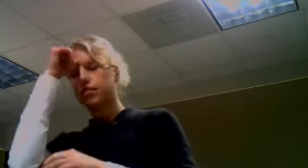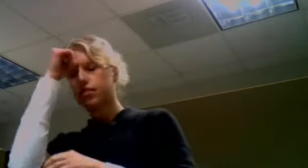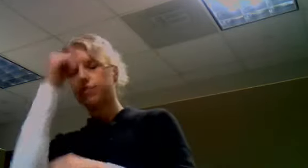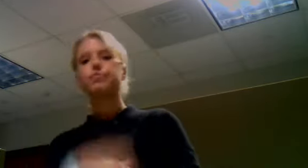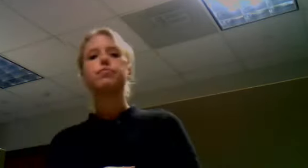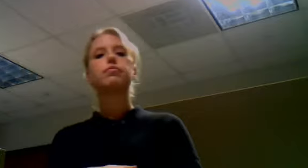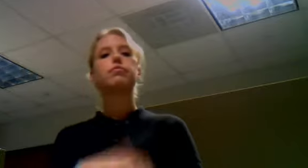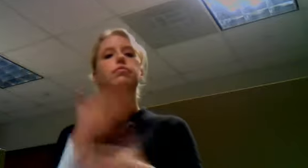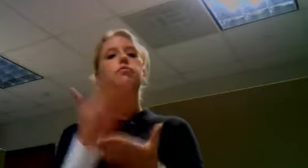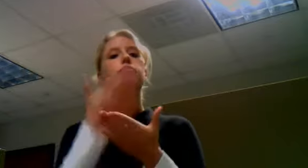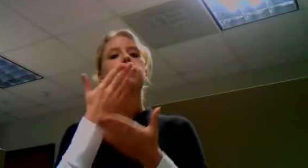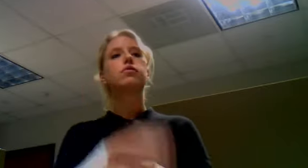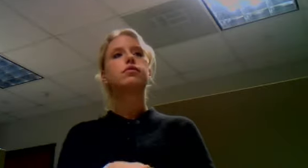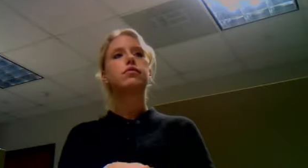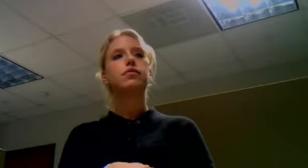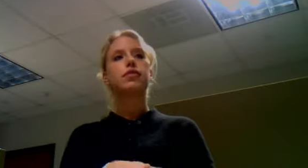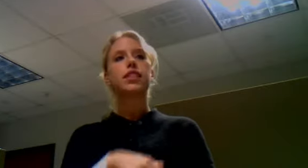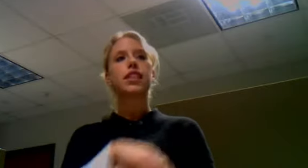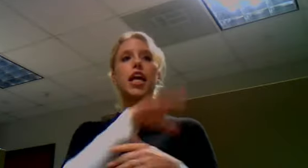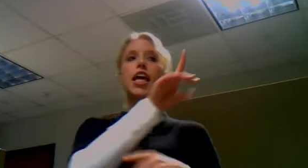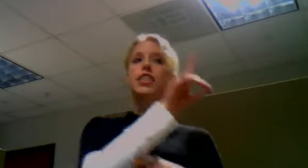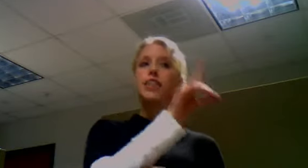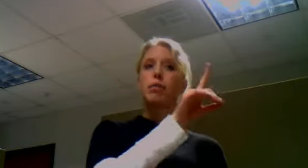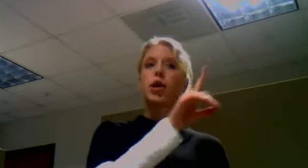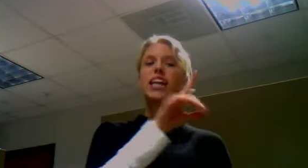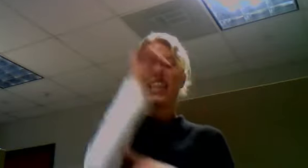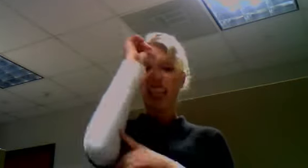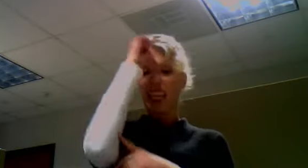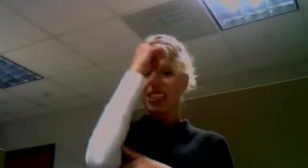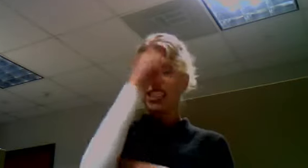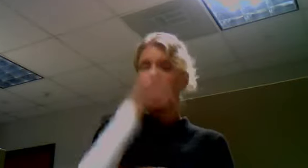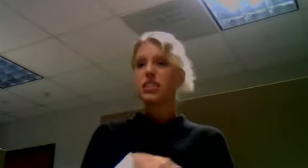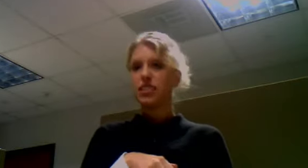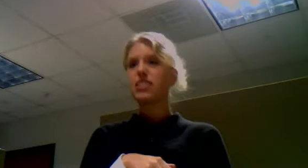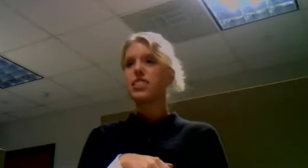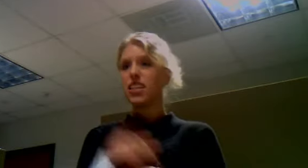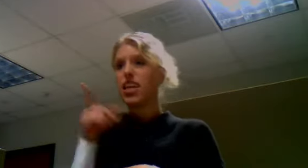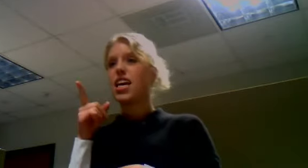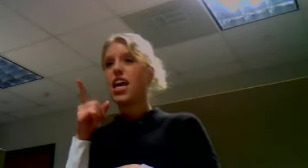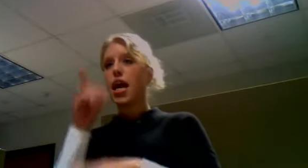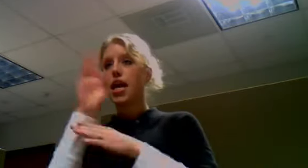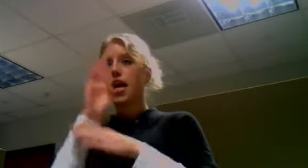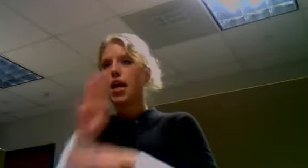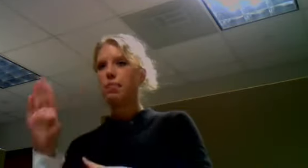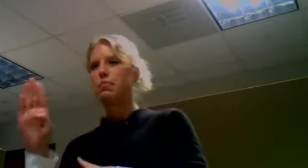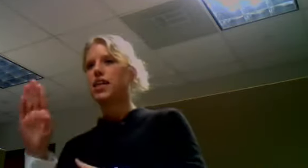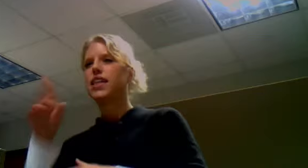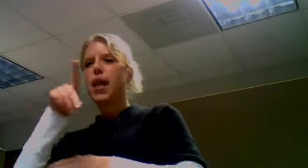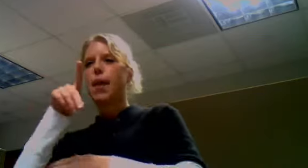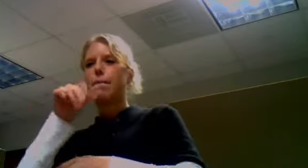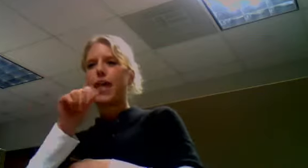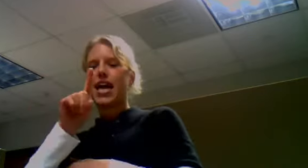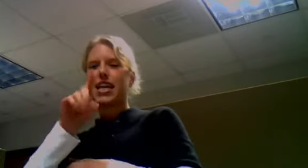country A is democratic India, and country B is Pakistan, the country that has a long